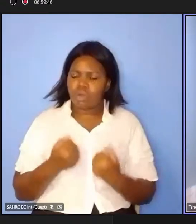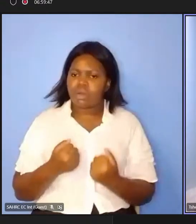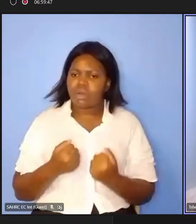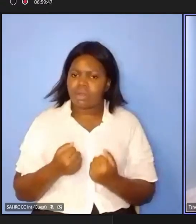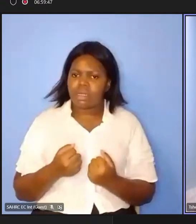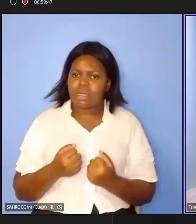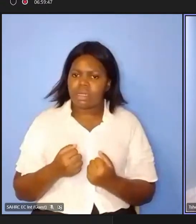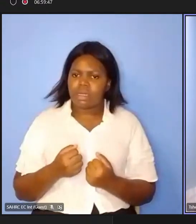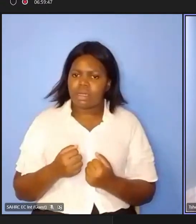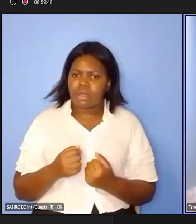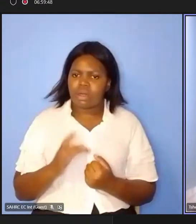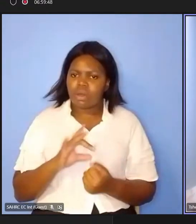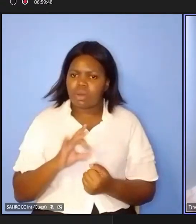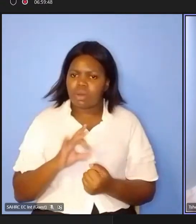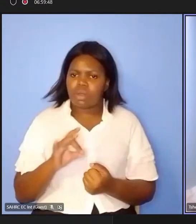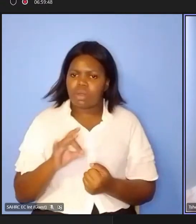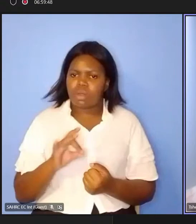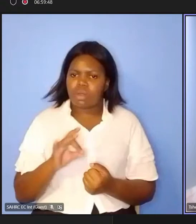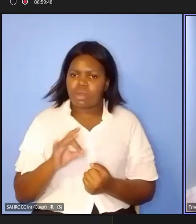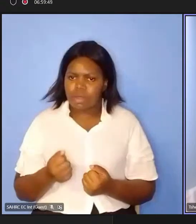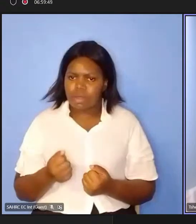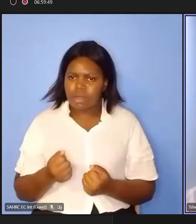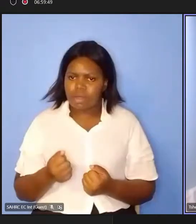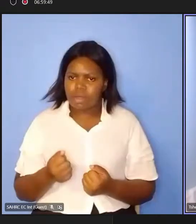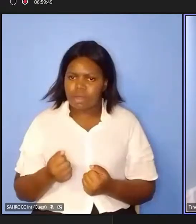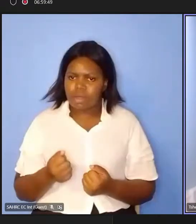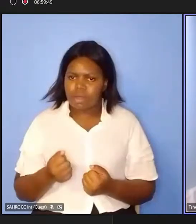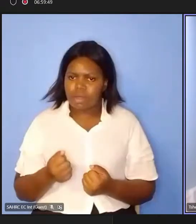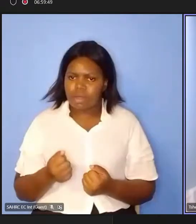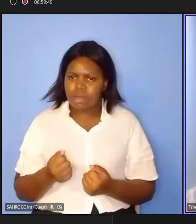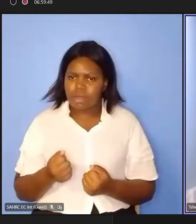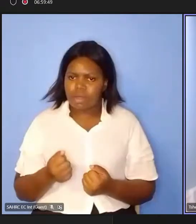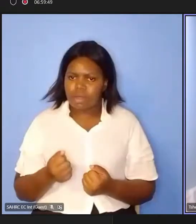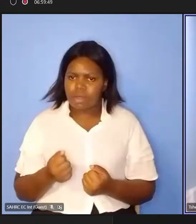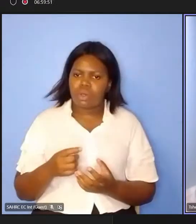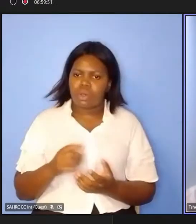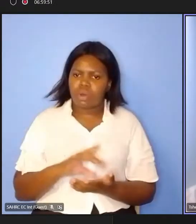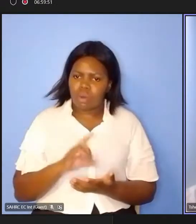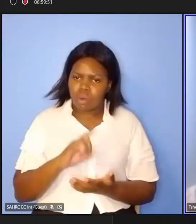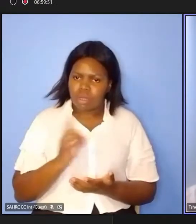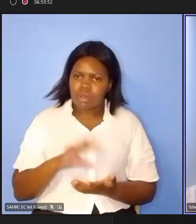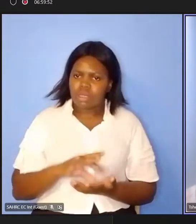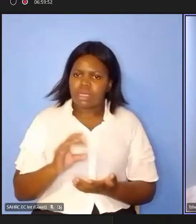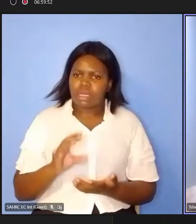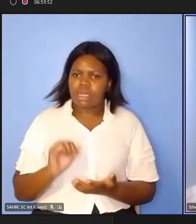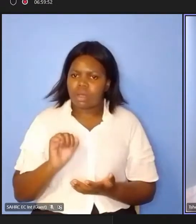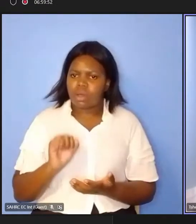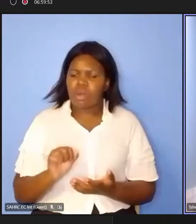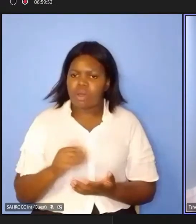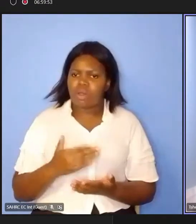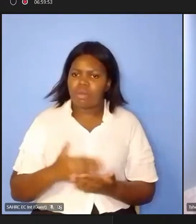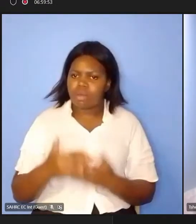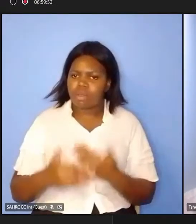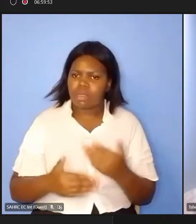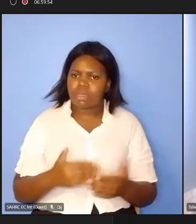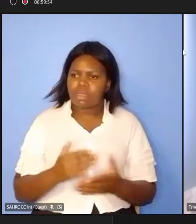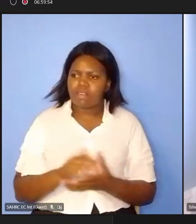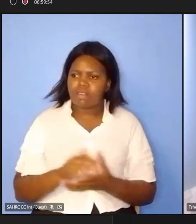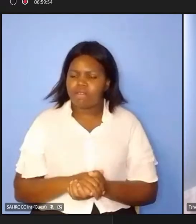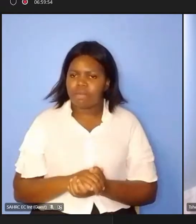does, and it still gives a binary and then gives choice, but we do think it is a little bit more progressive.